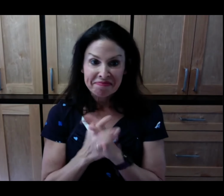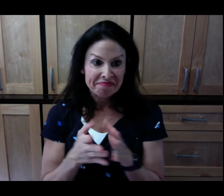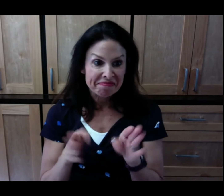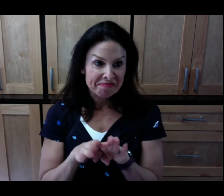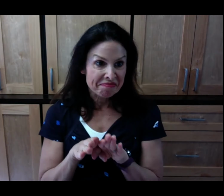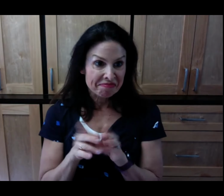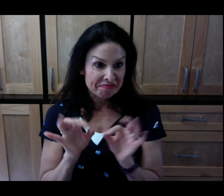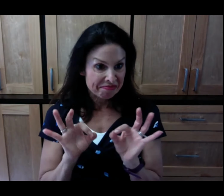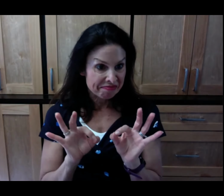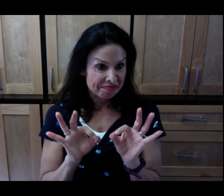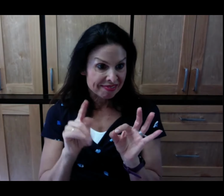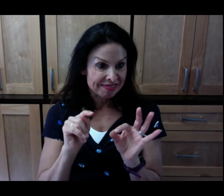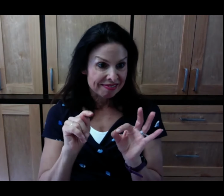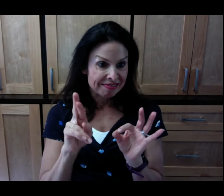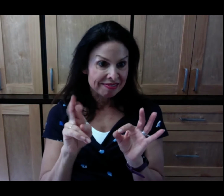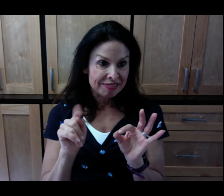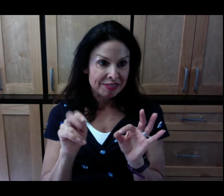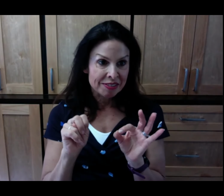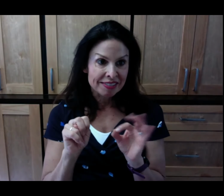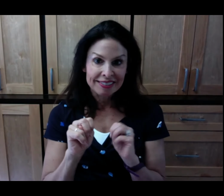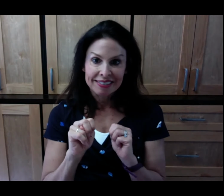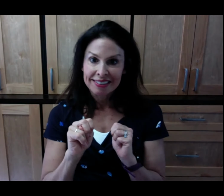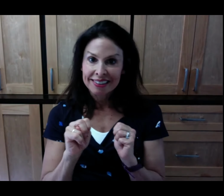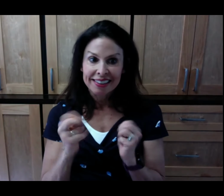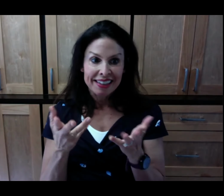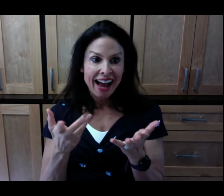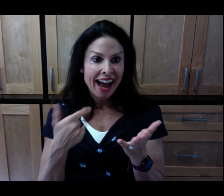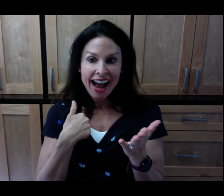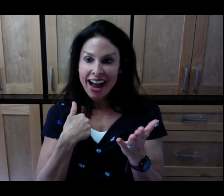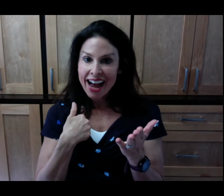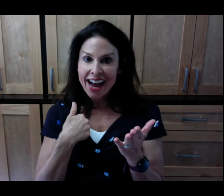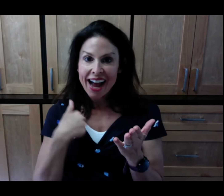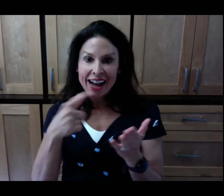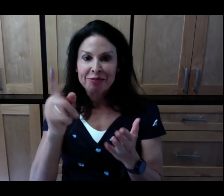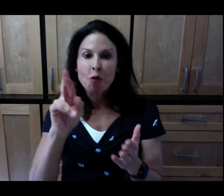Any more comments? If not, we can close the session.